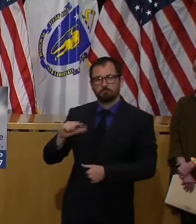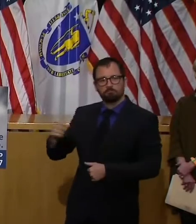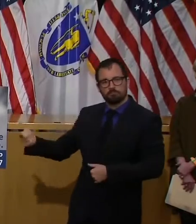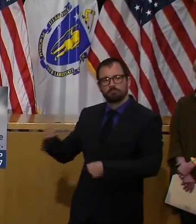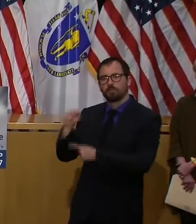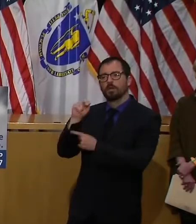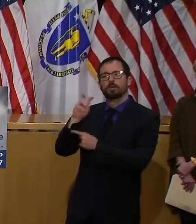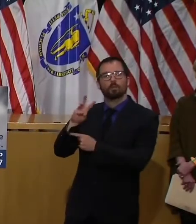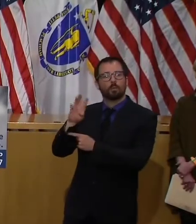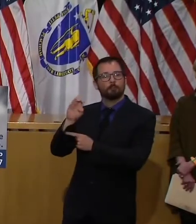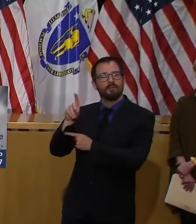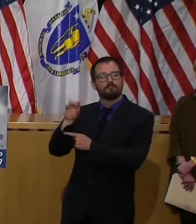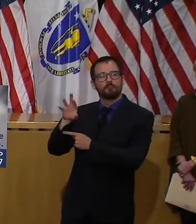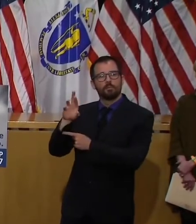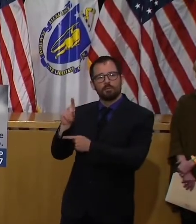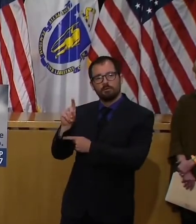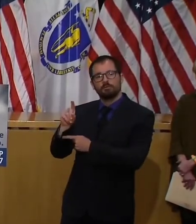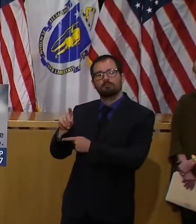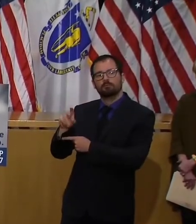been like at the local level.